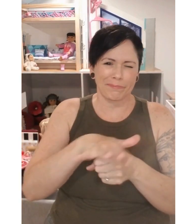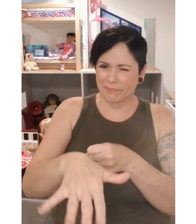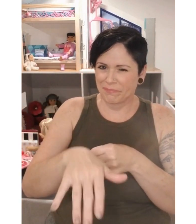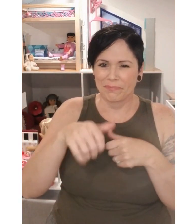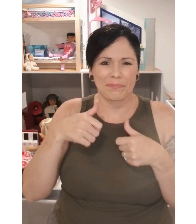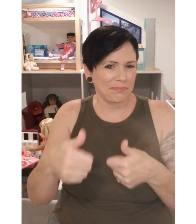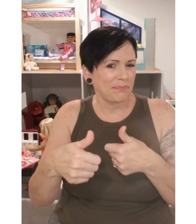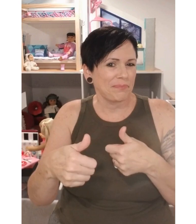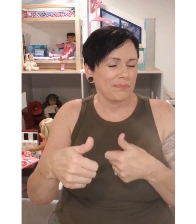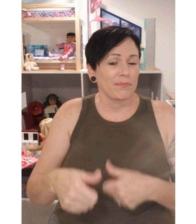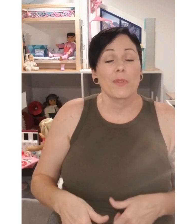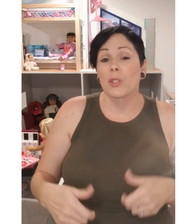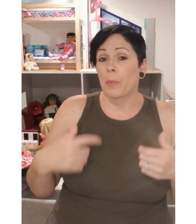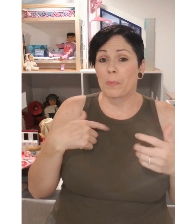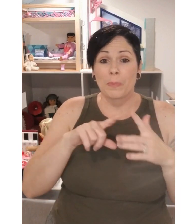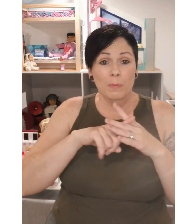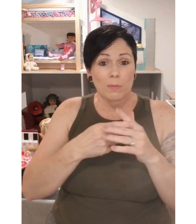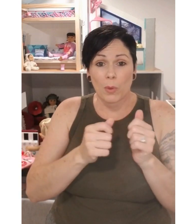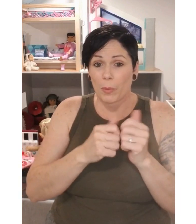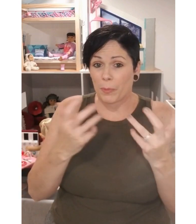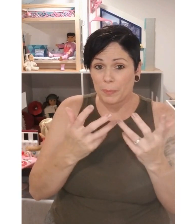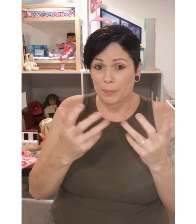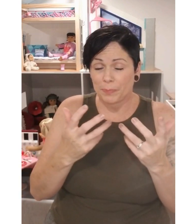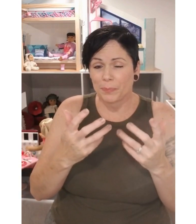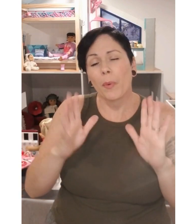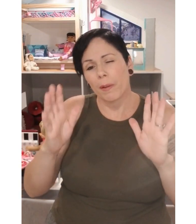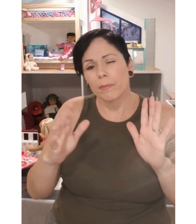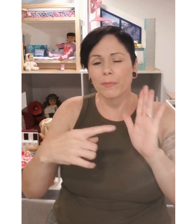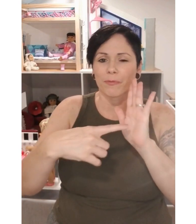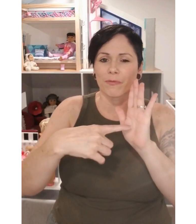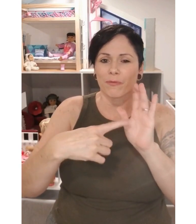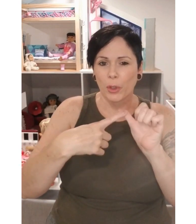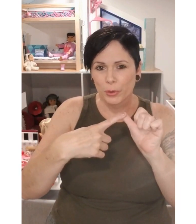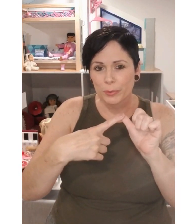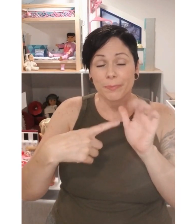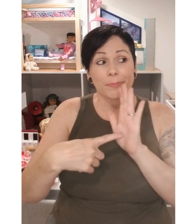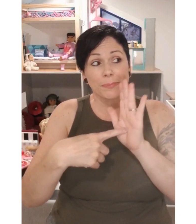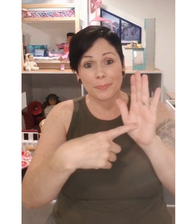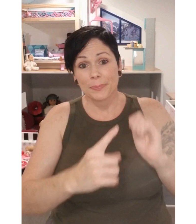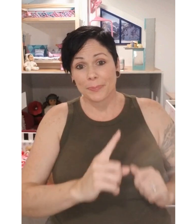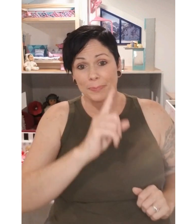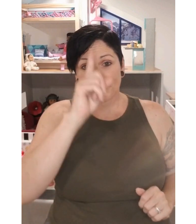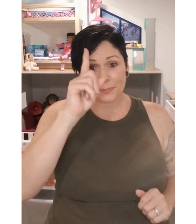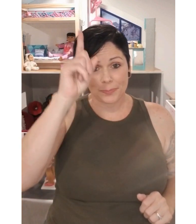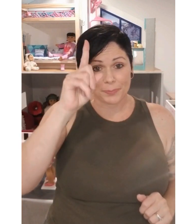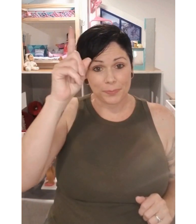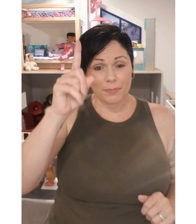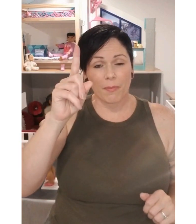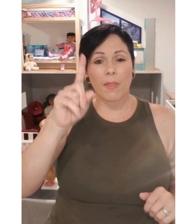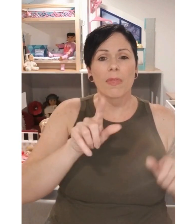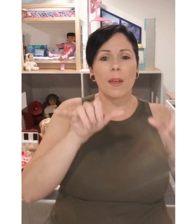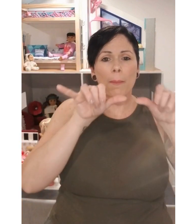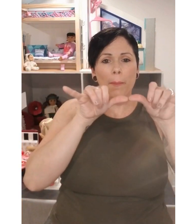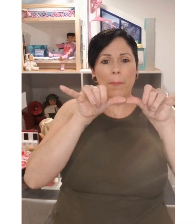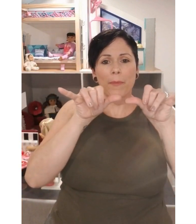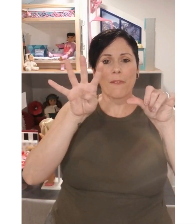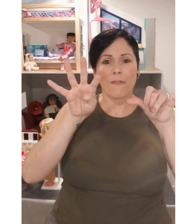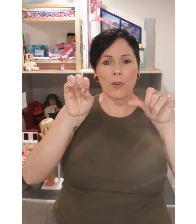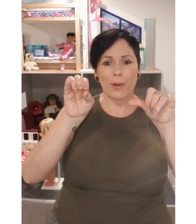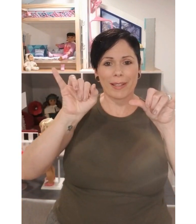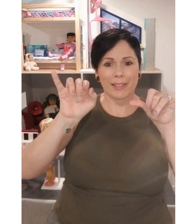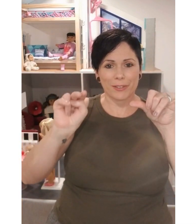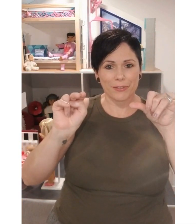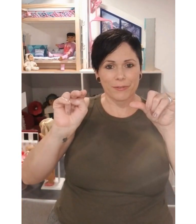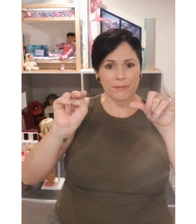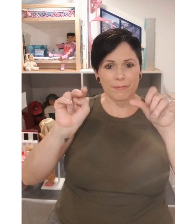with. The ones that I have in the upstairs room are 40 inches wide, like planks, boards,